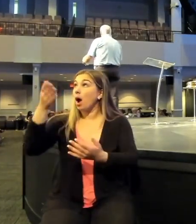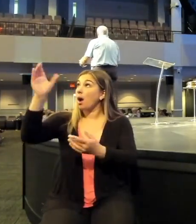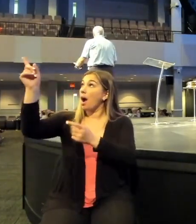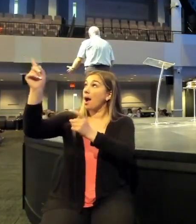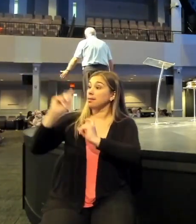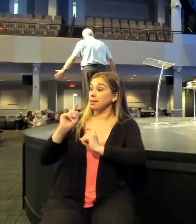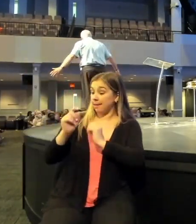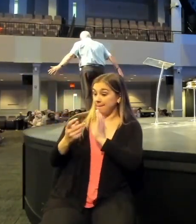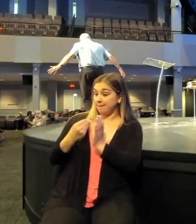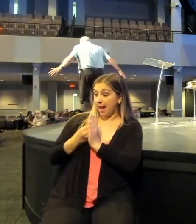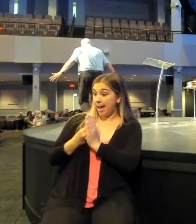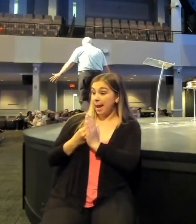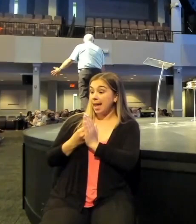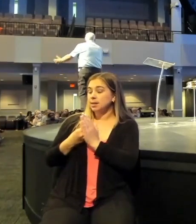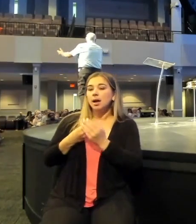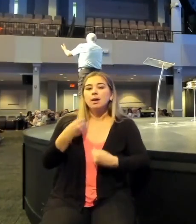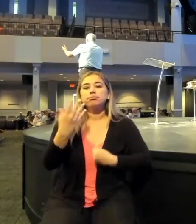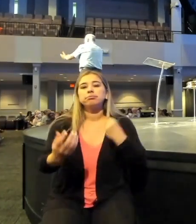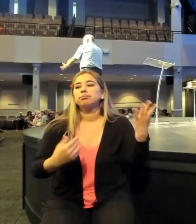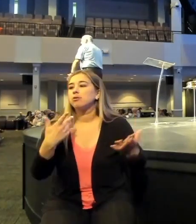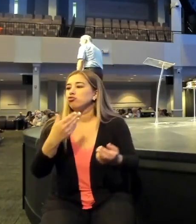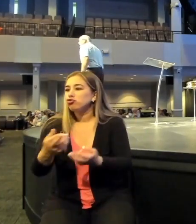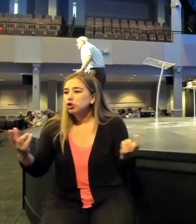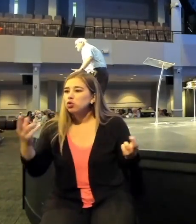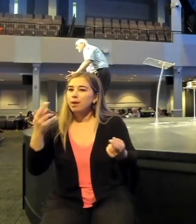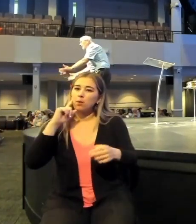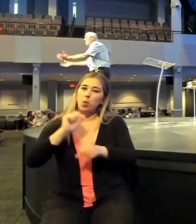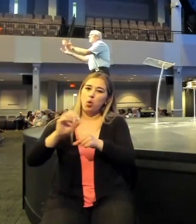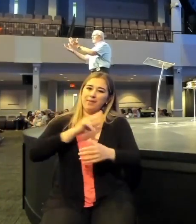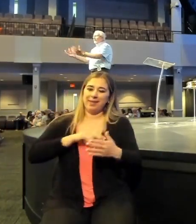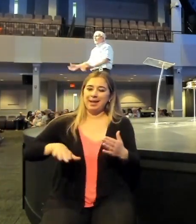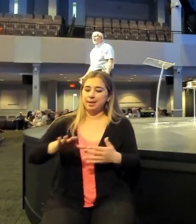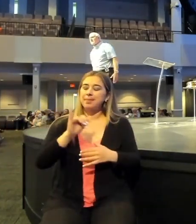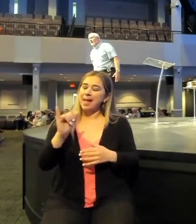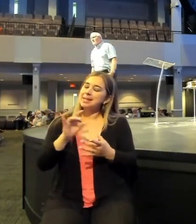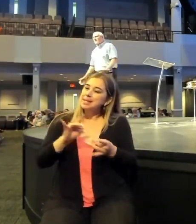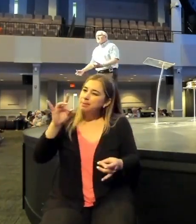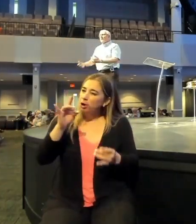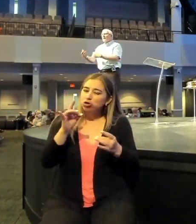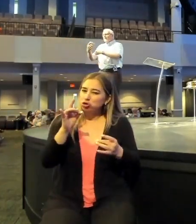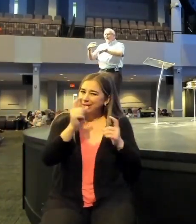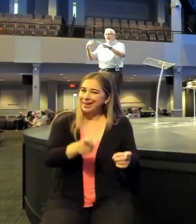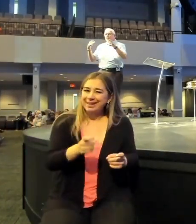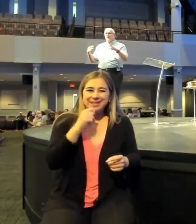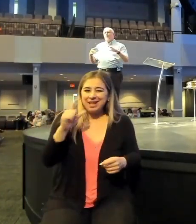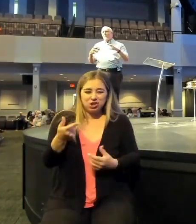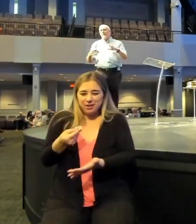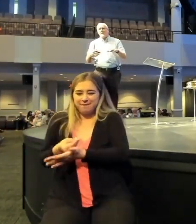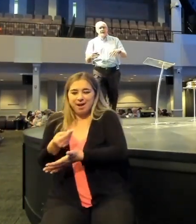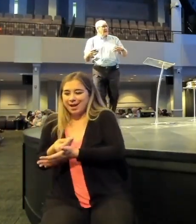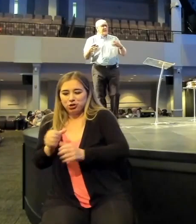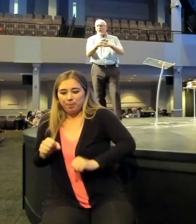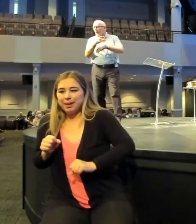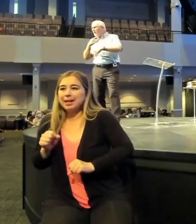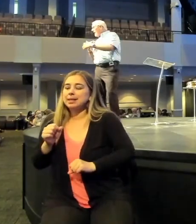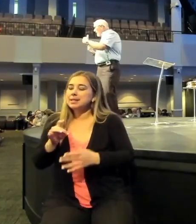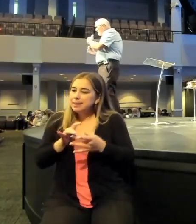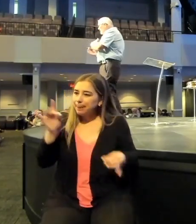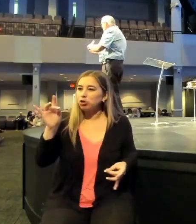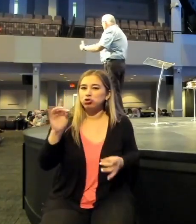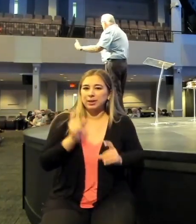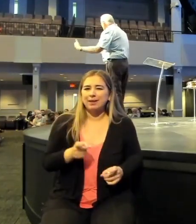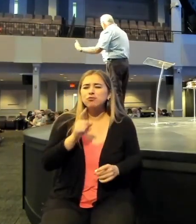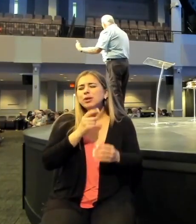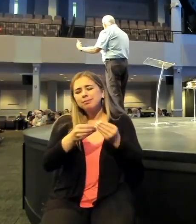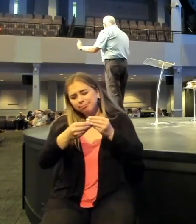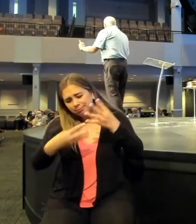them financially, and so they help resource the work of the kingdom. It's a spiritual gift. It's not just a financial ability. But they're all kind